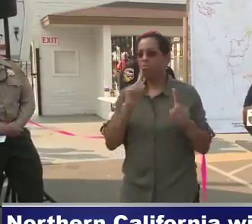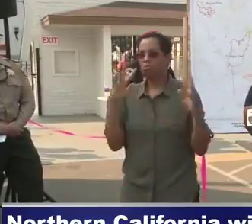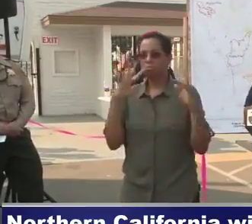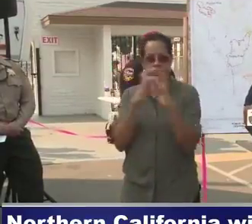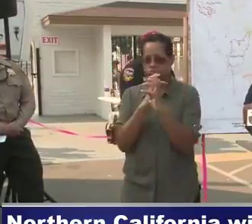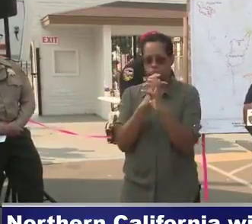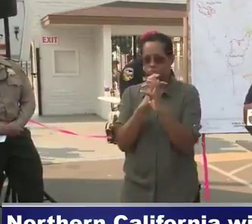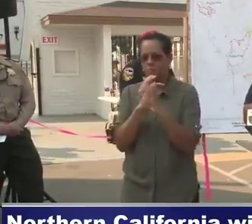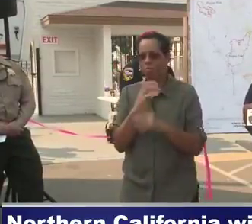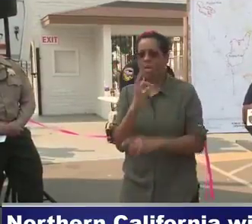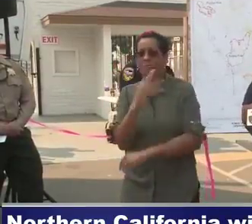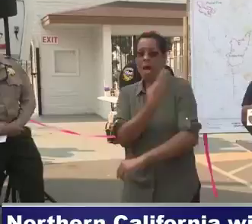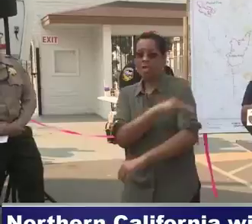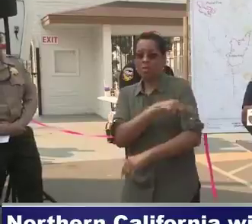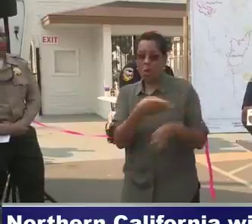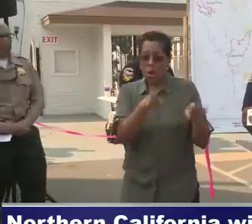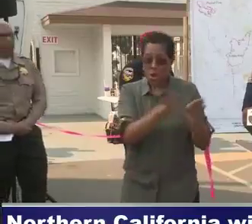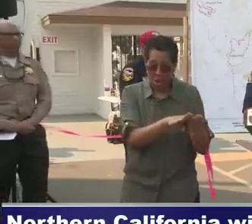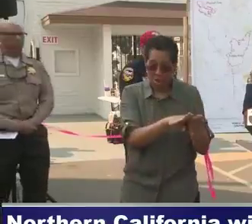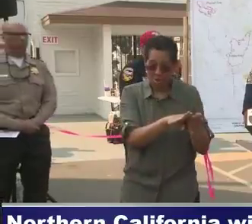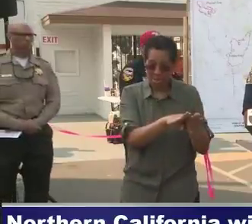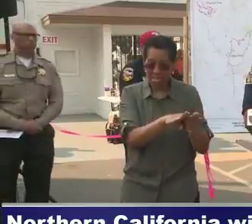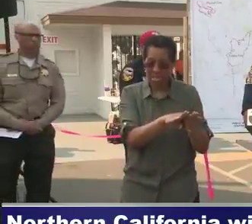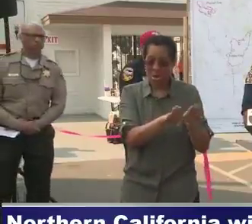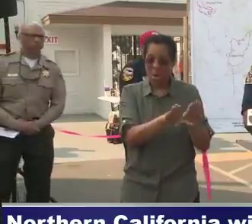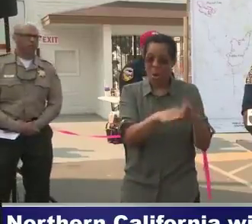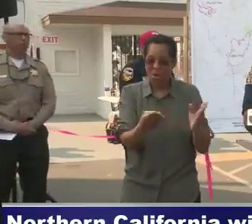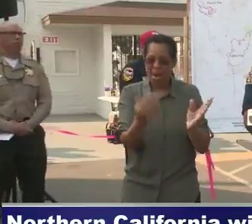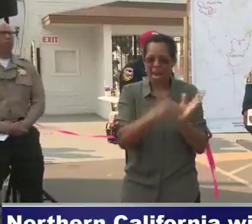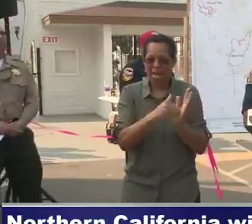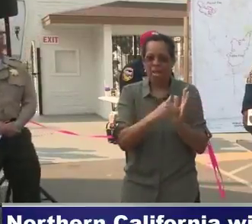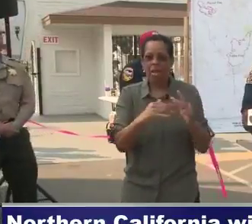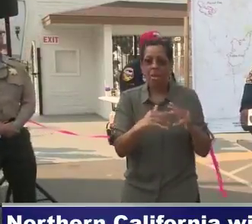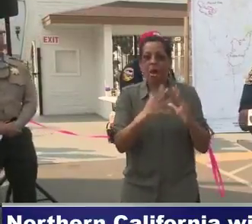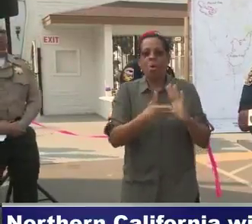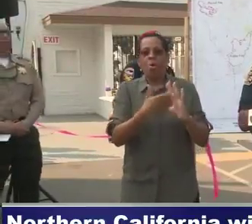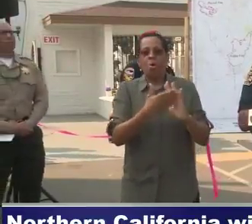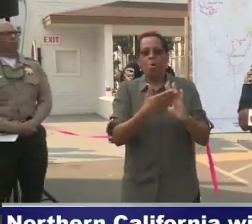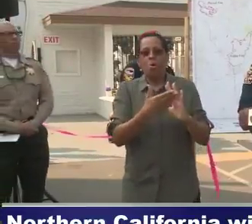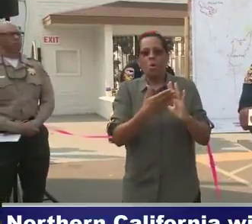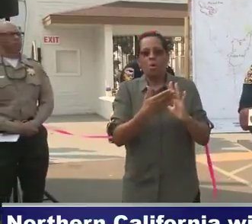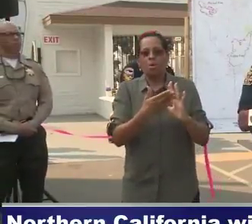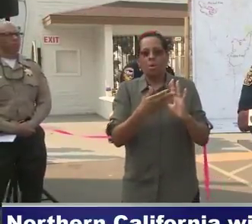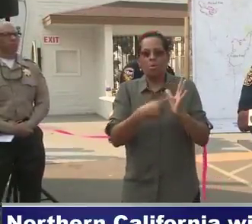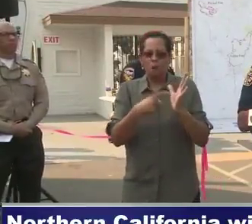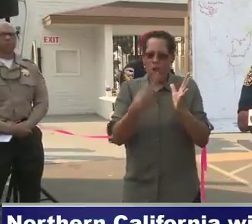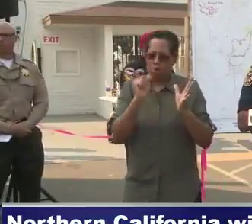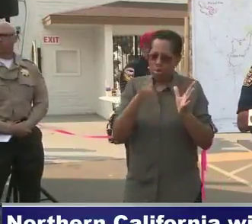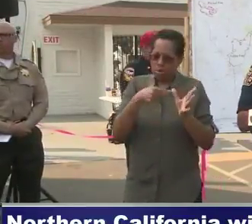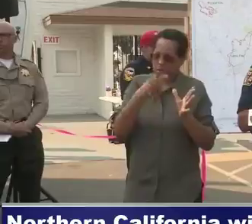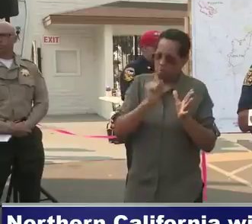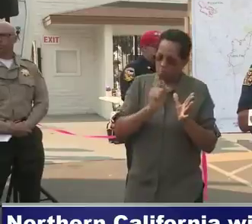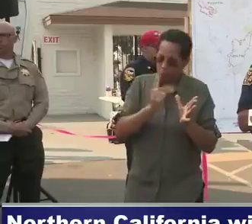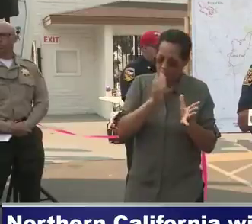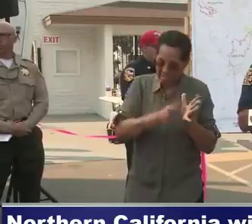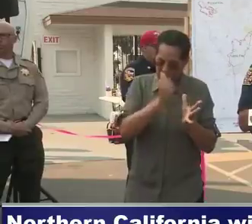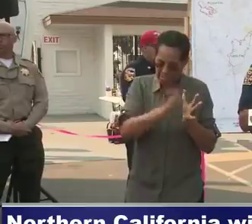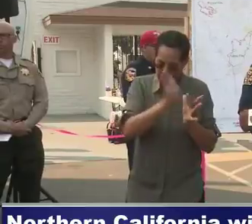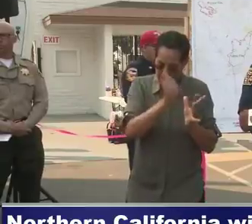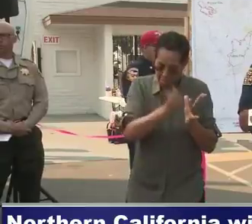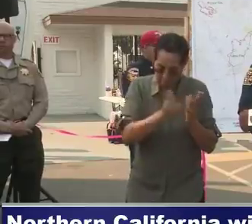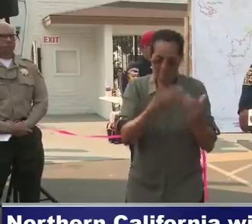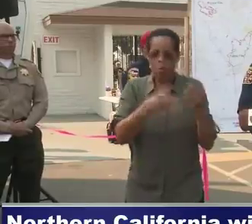hospital down to get them back up and running to the standard that it needs to be for the state. So have patience with us, and we're